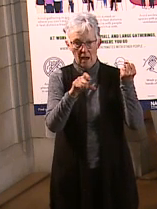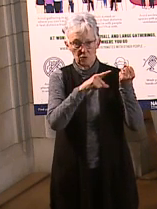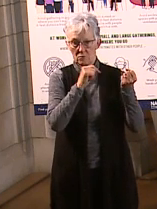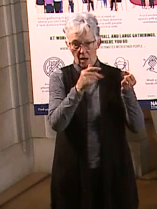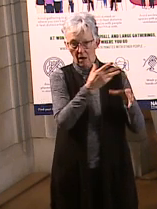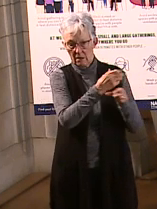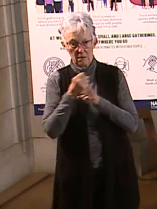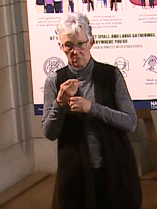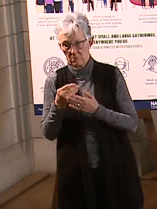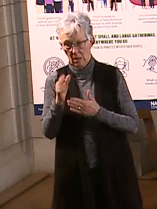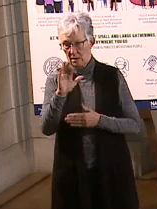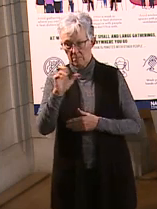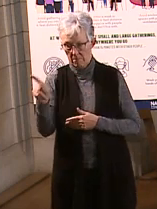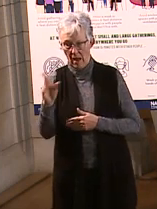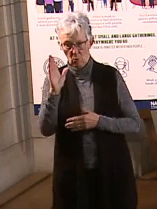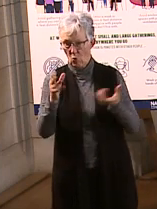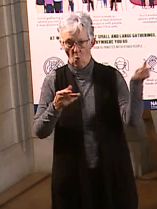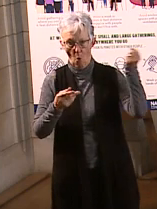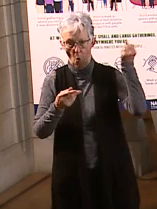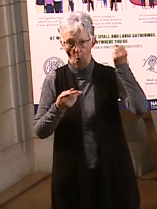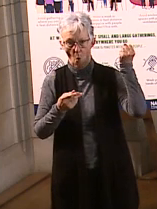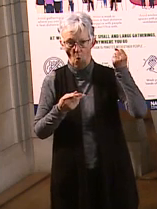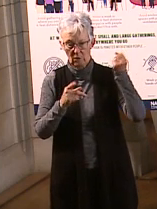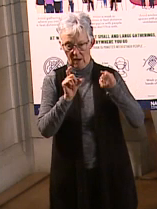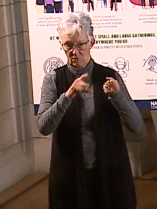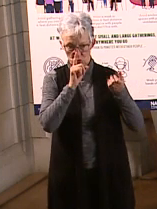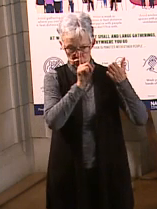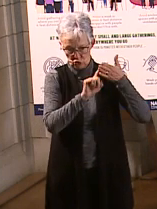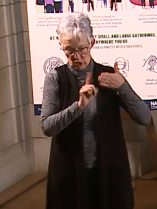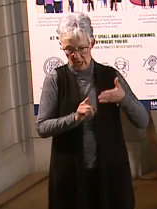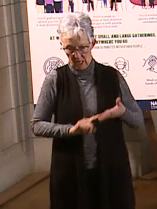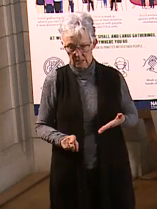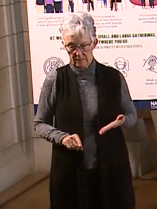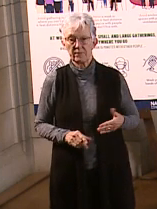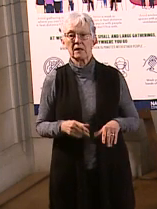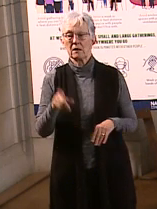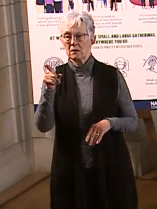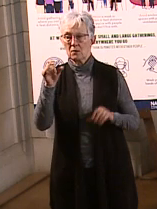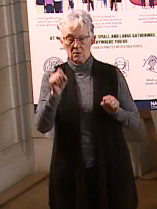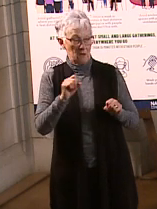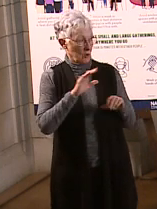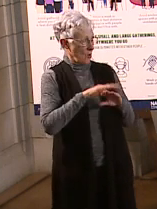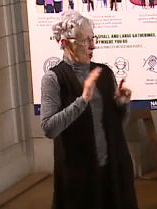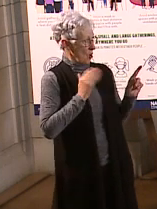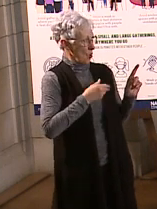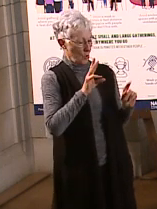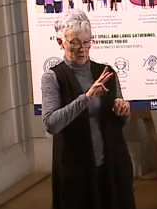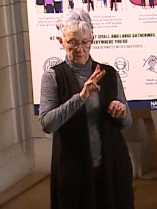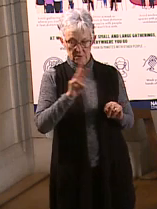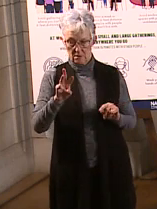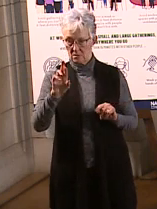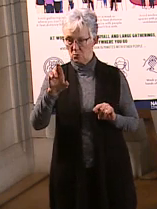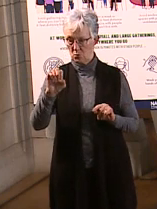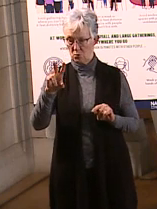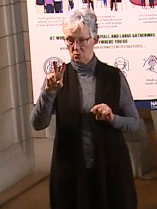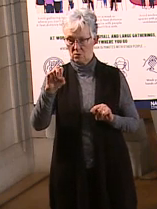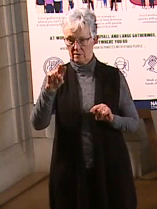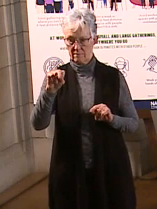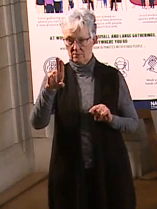manner. Nebraskans can access this tool at our website, and that website is